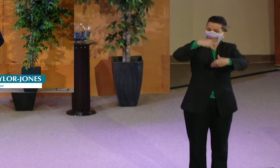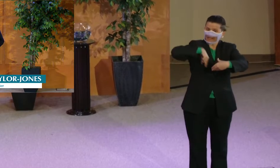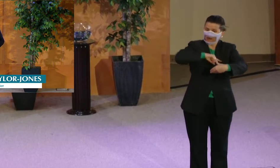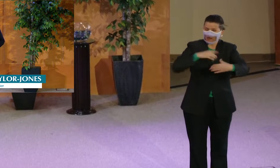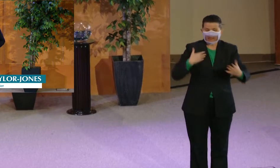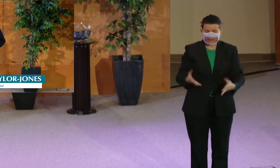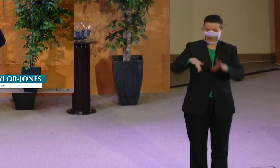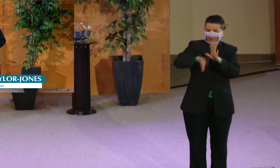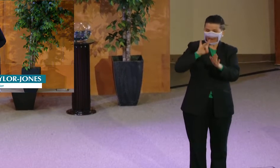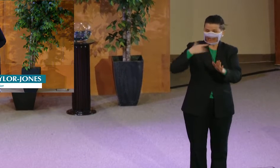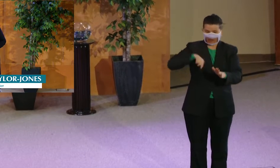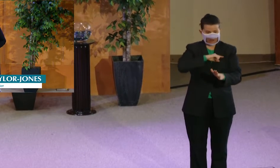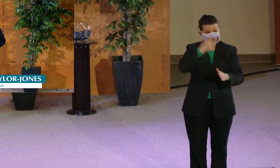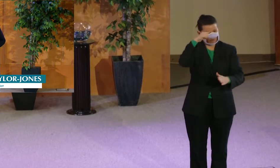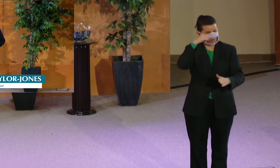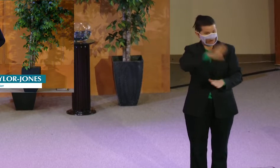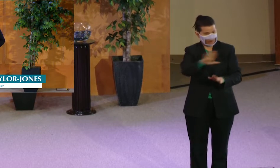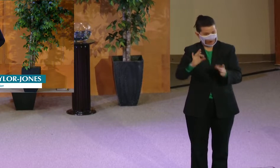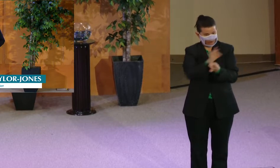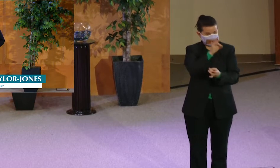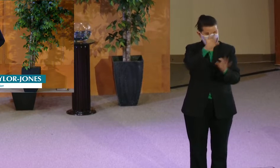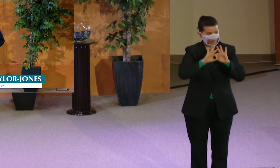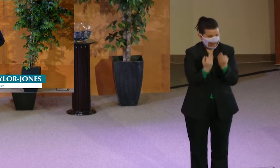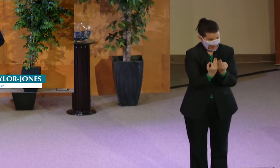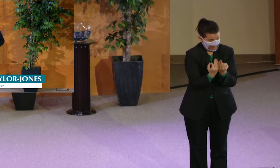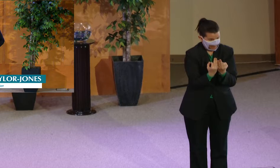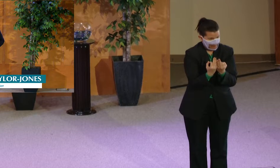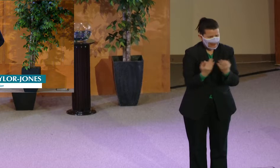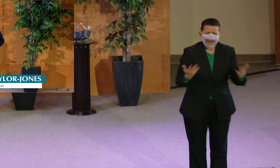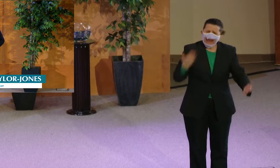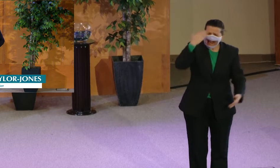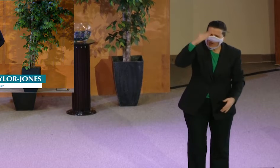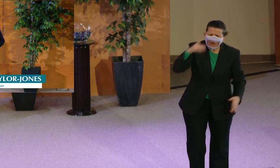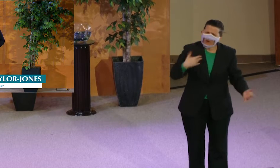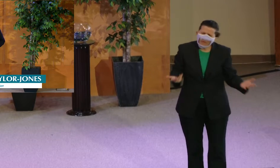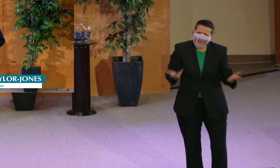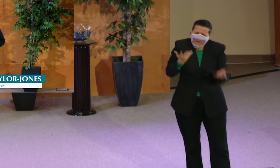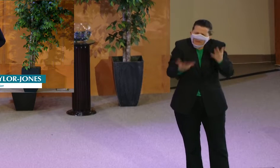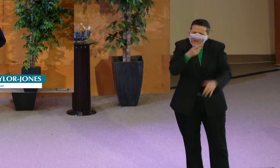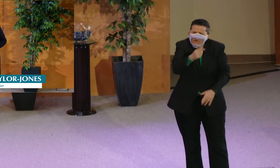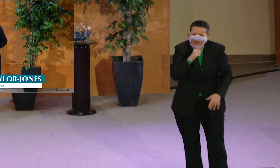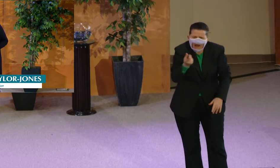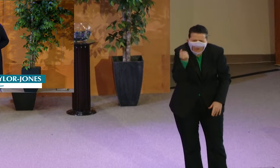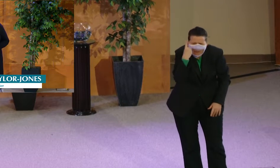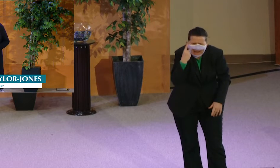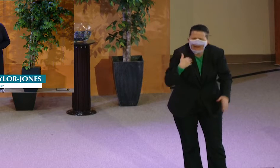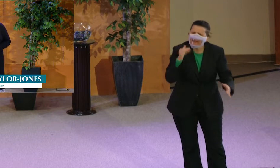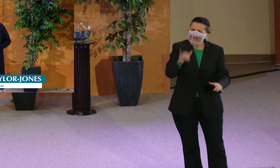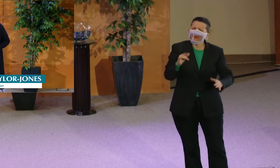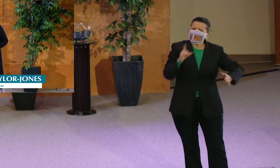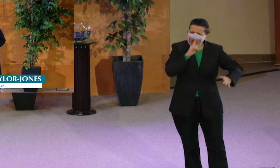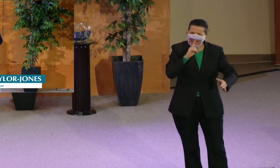to be your spiritual family. I don't know if you know how much that means to us, but it really does mean a lot. And if